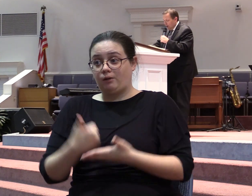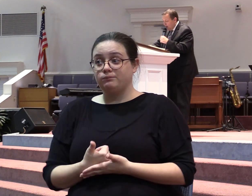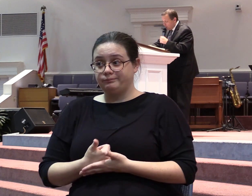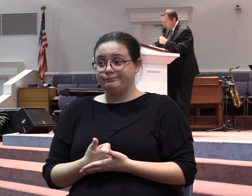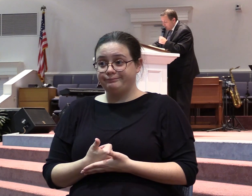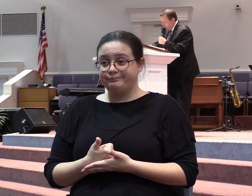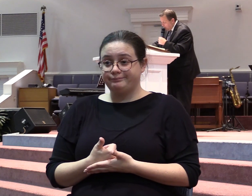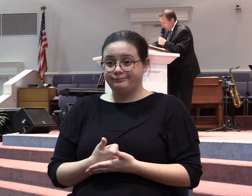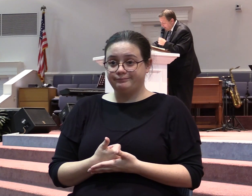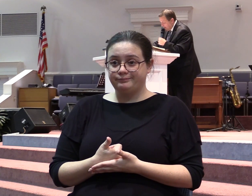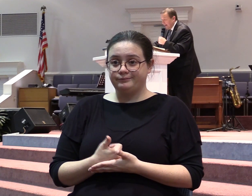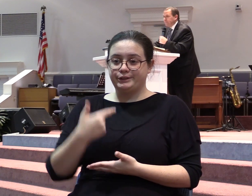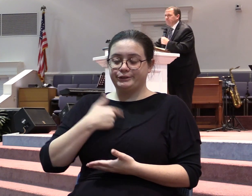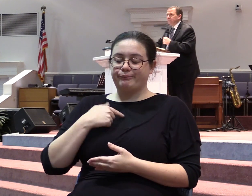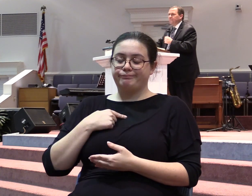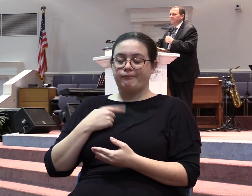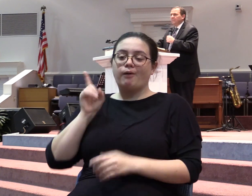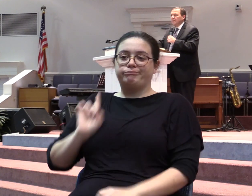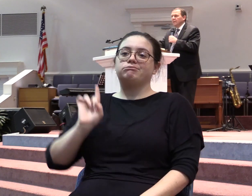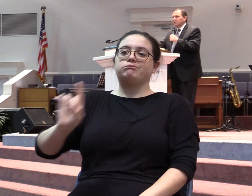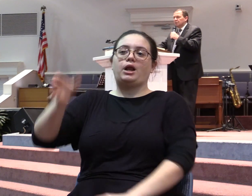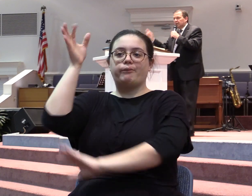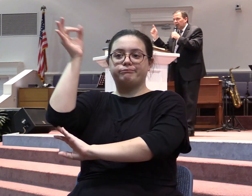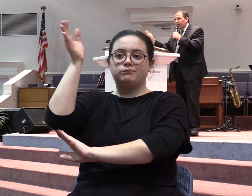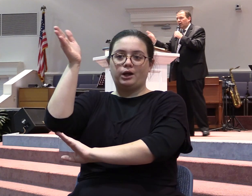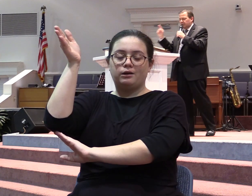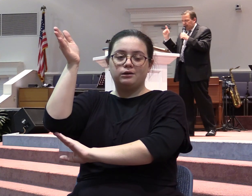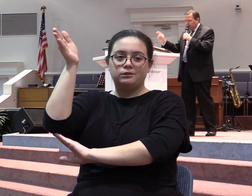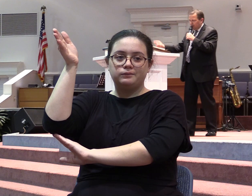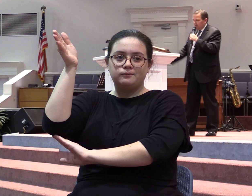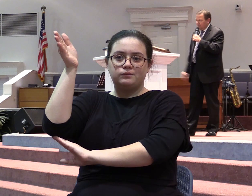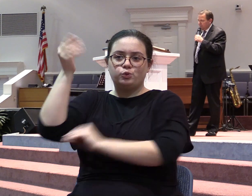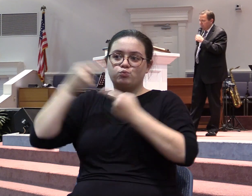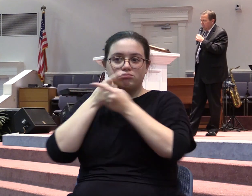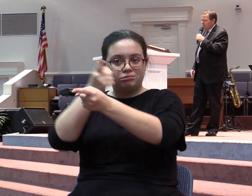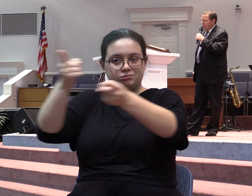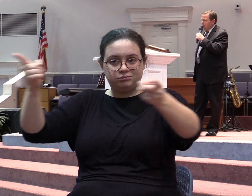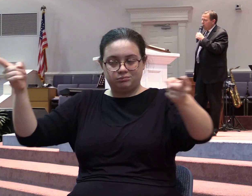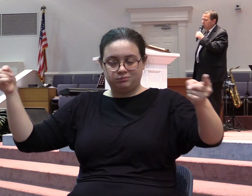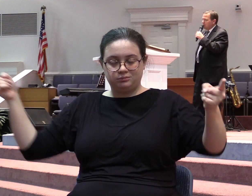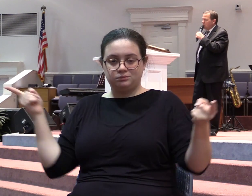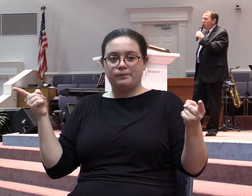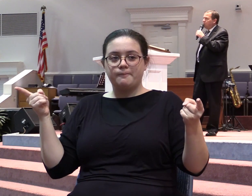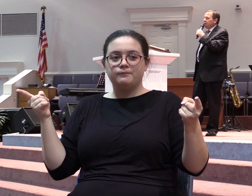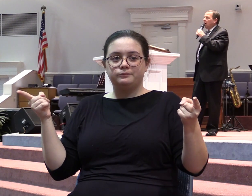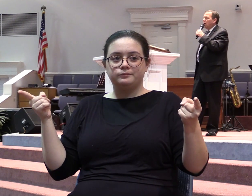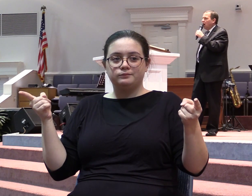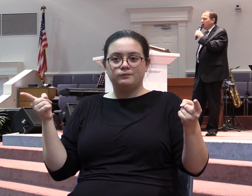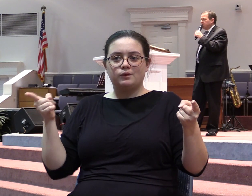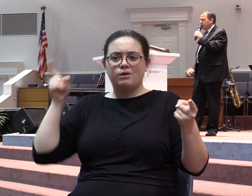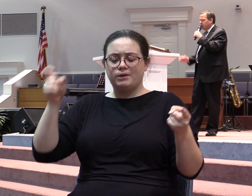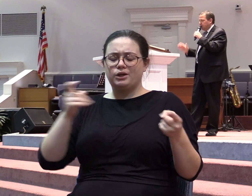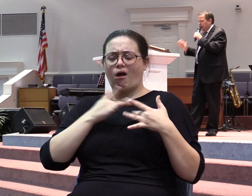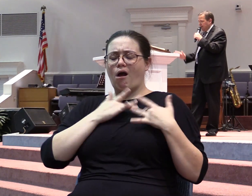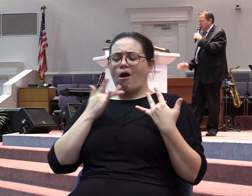So I walk to this pulpit tonight to declare to each of us that we must open our